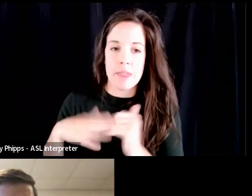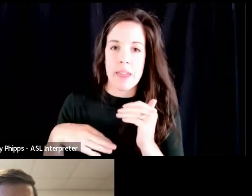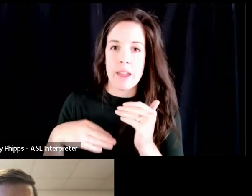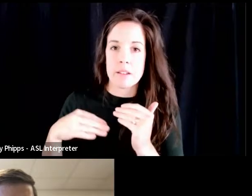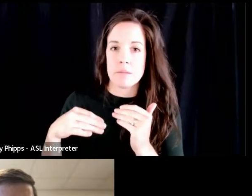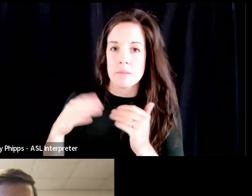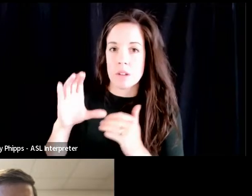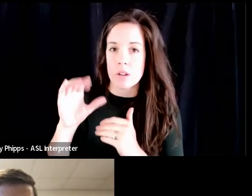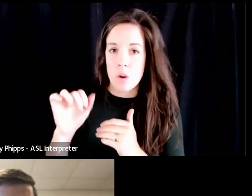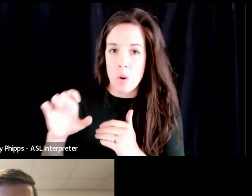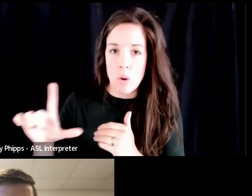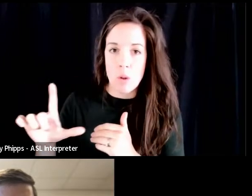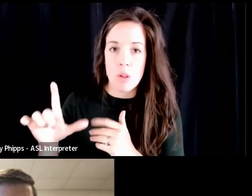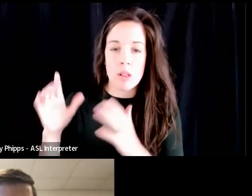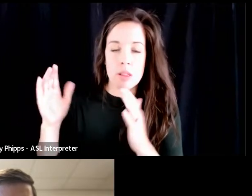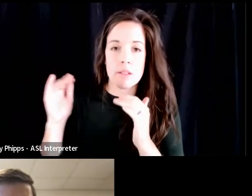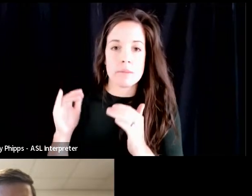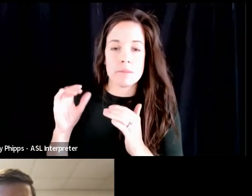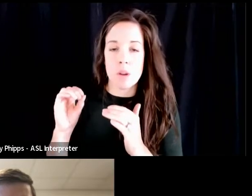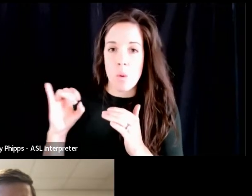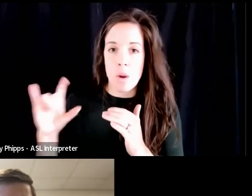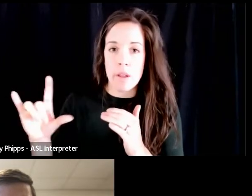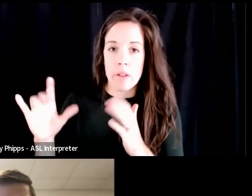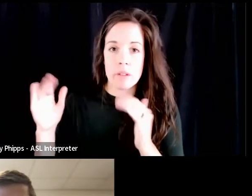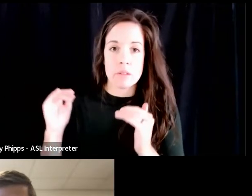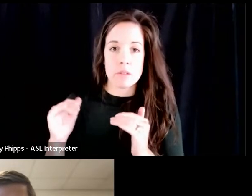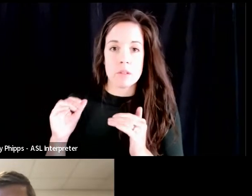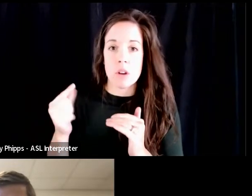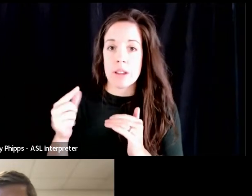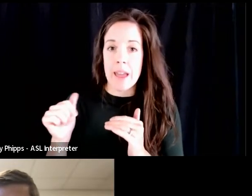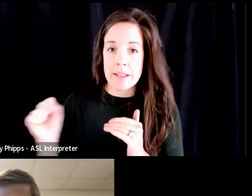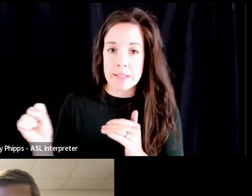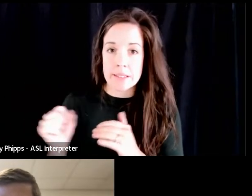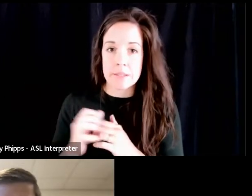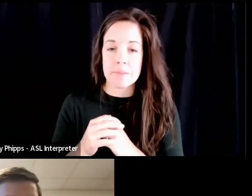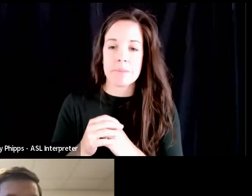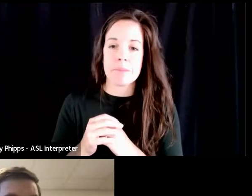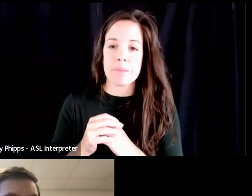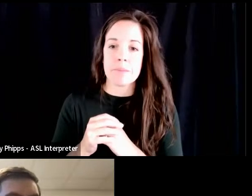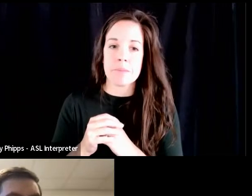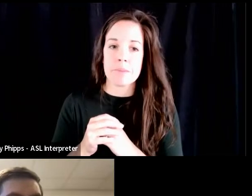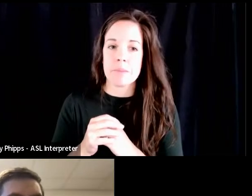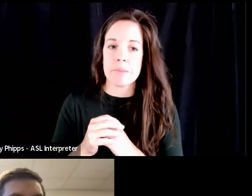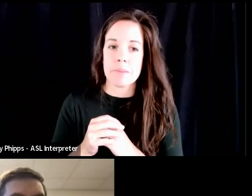coal, oil, or gas.